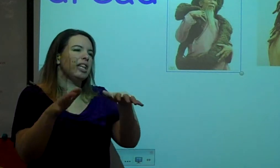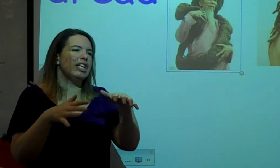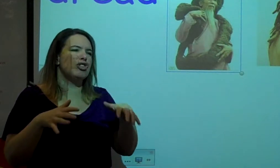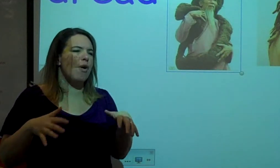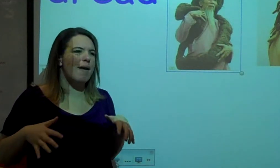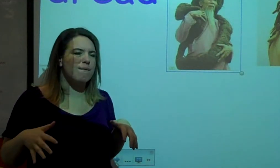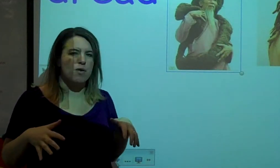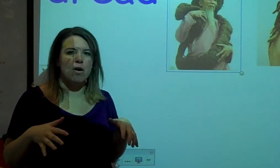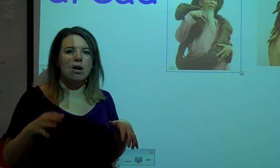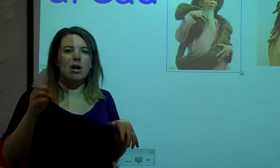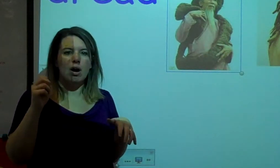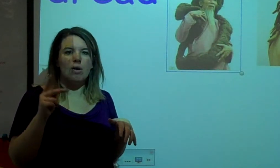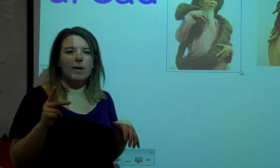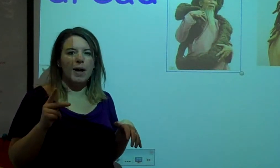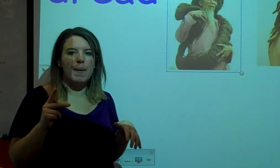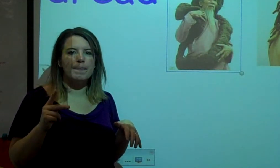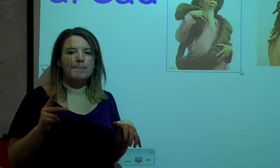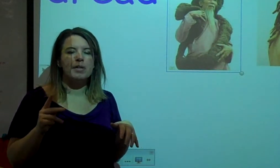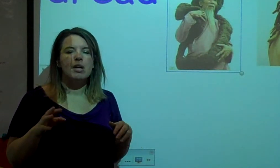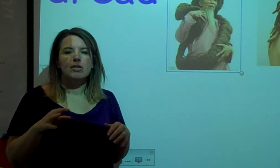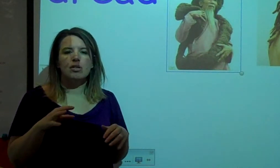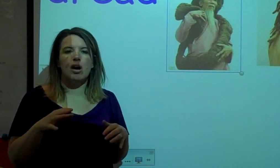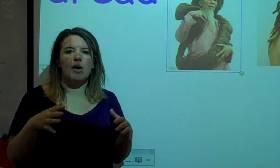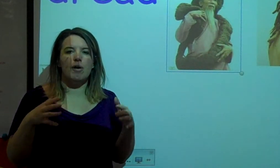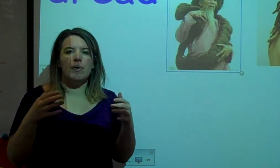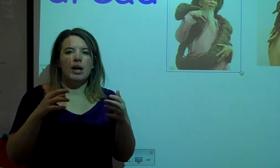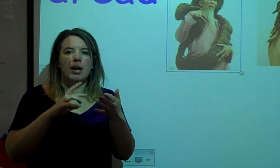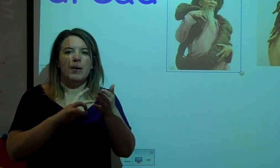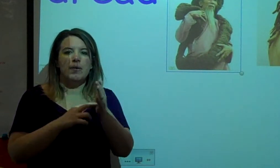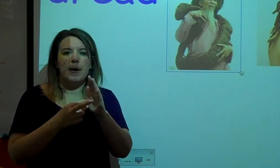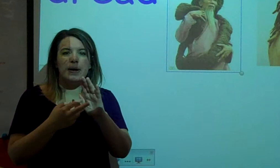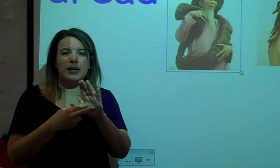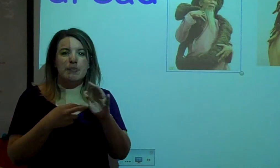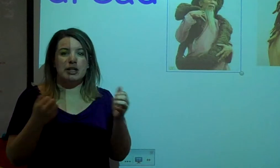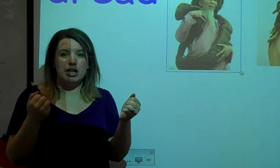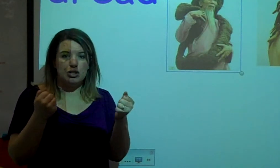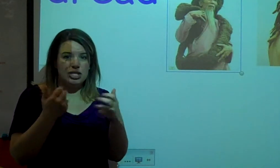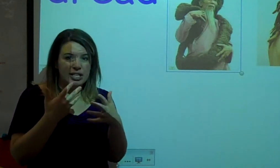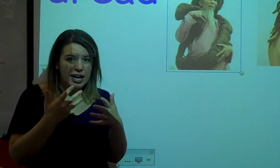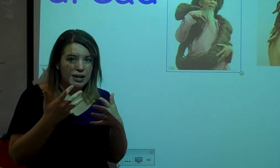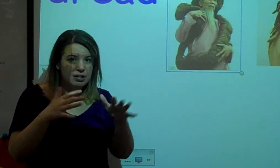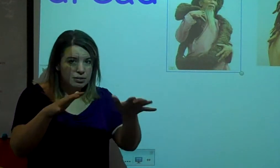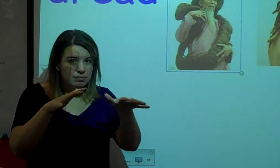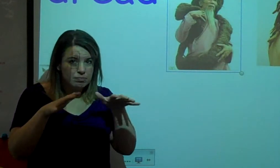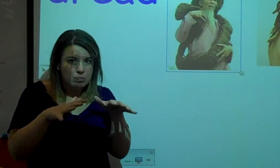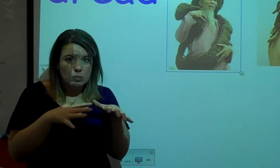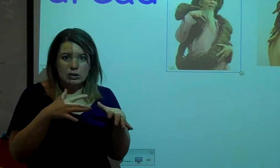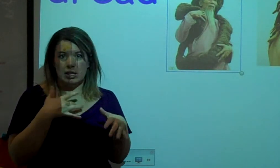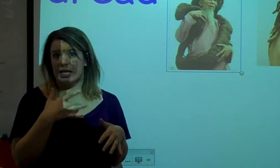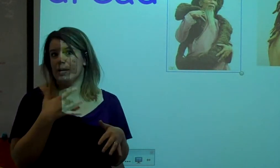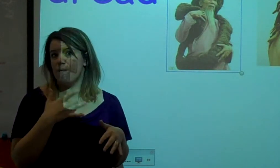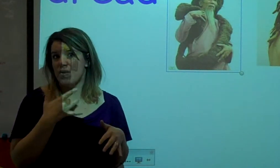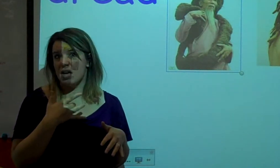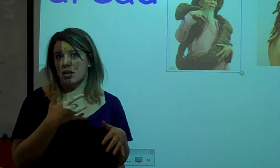completely dreadful. Okay? So it can mean that you're scared and it's a